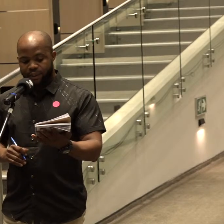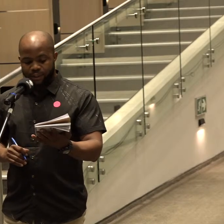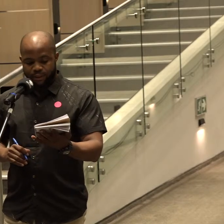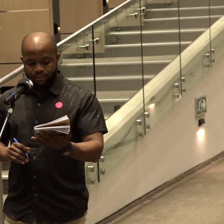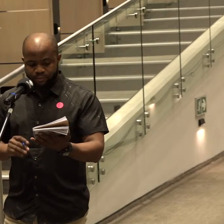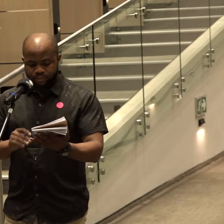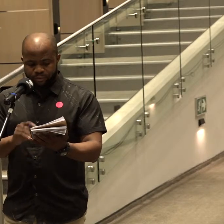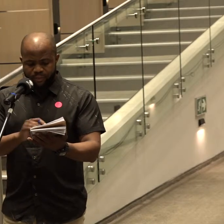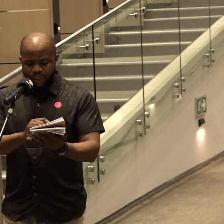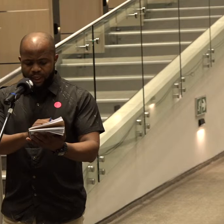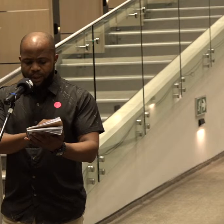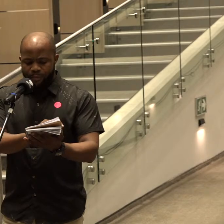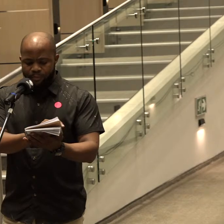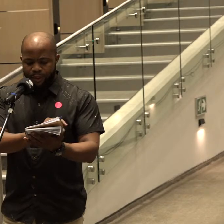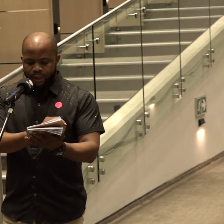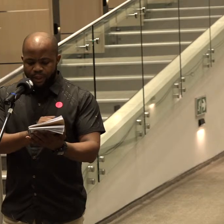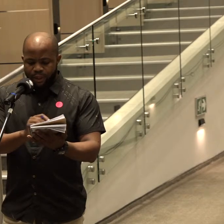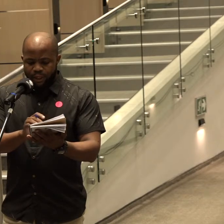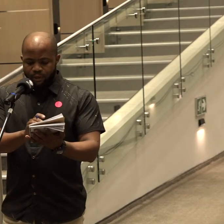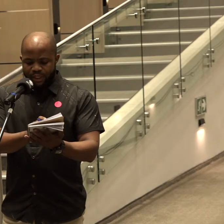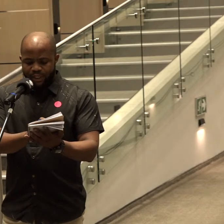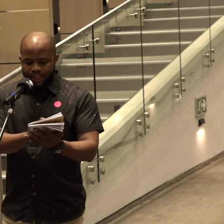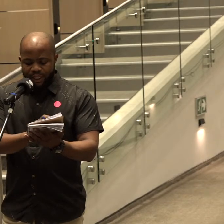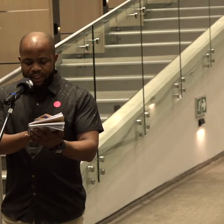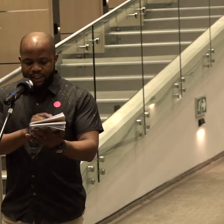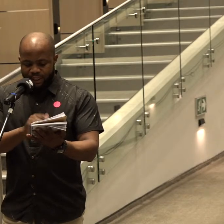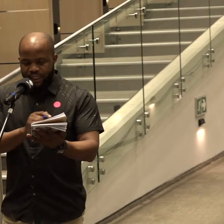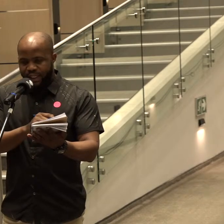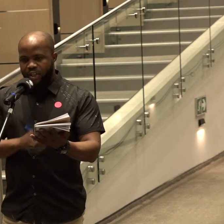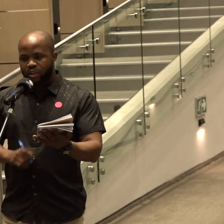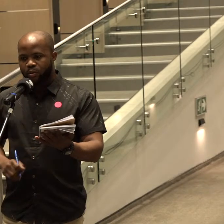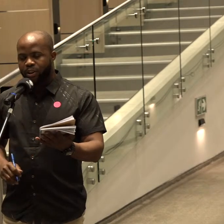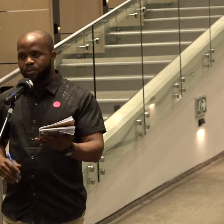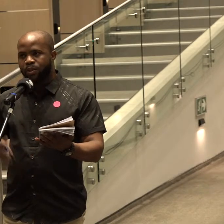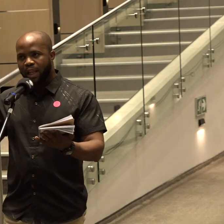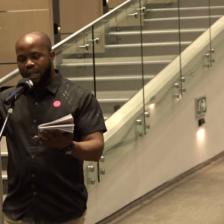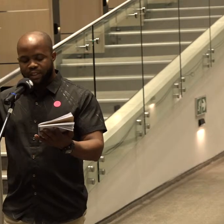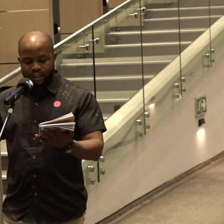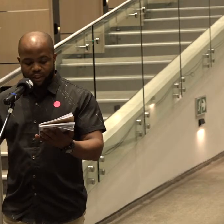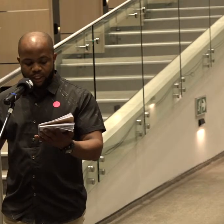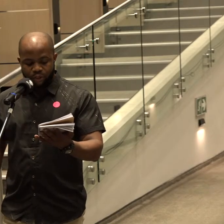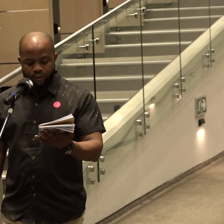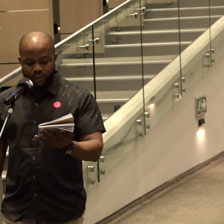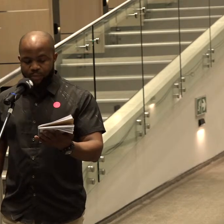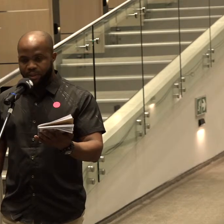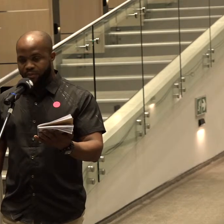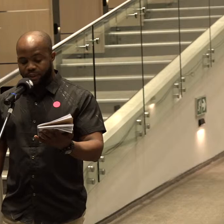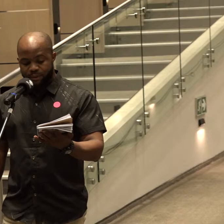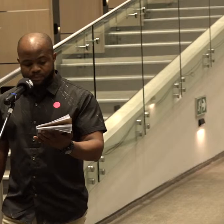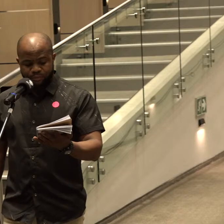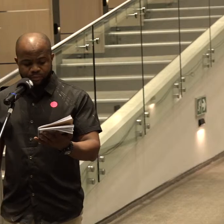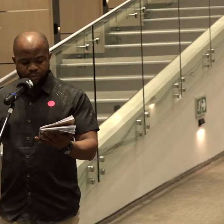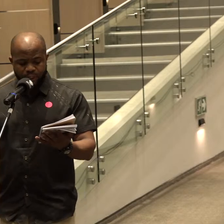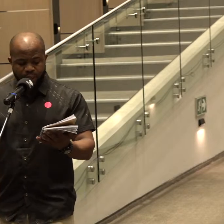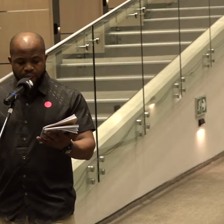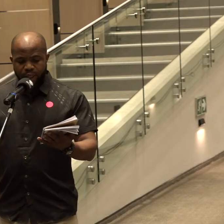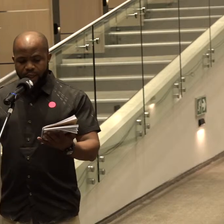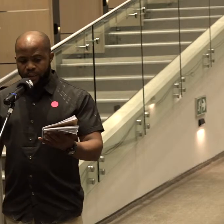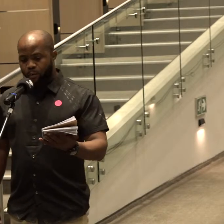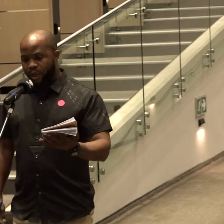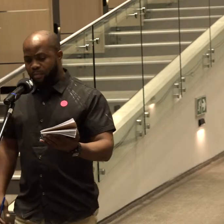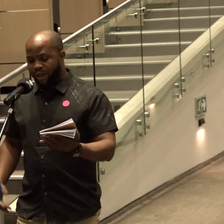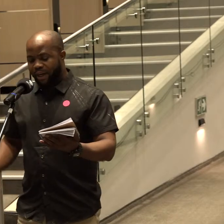life very difficult um you know as a result this actually contributes largely the issue of gbv